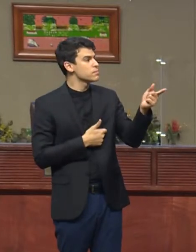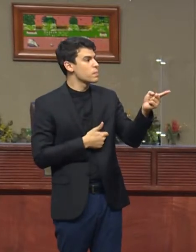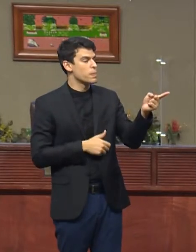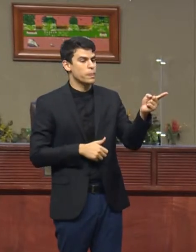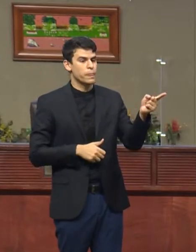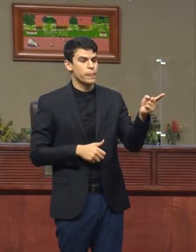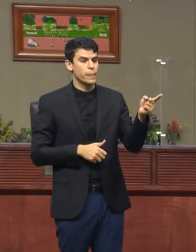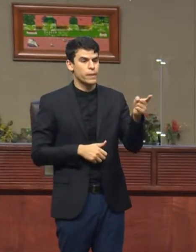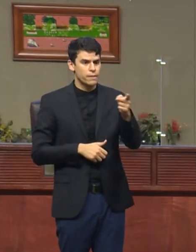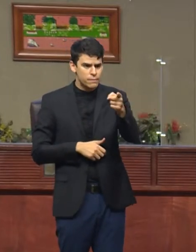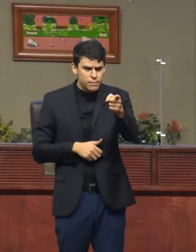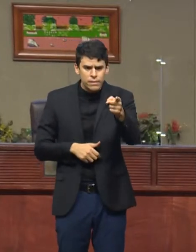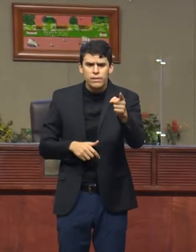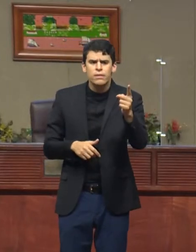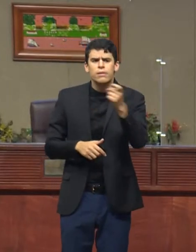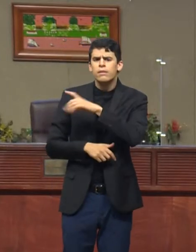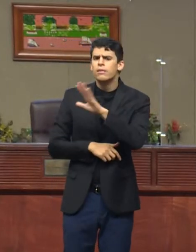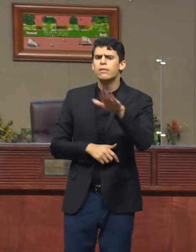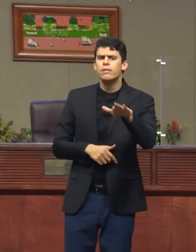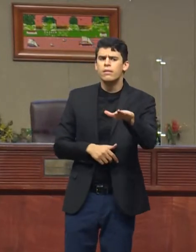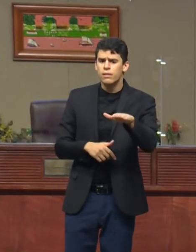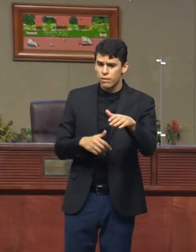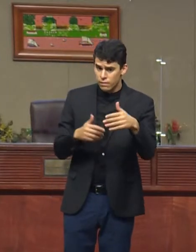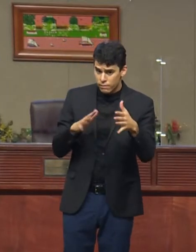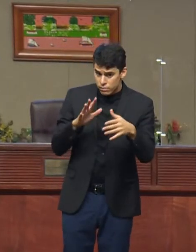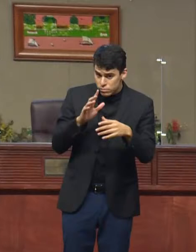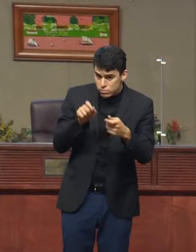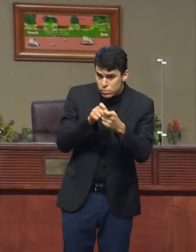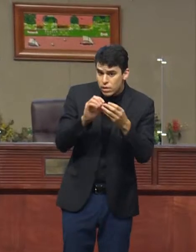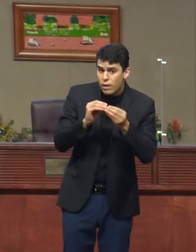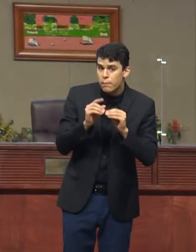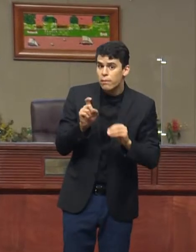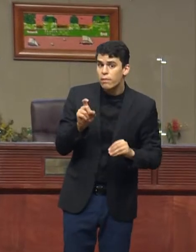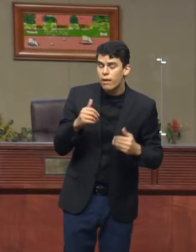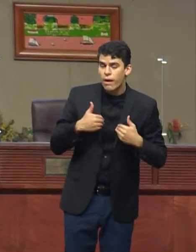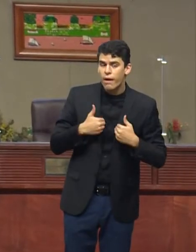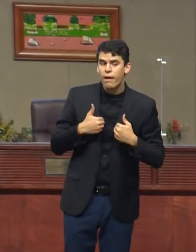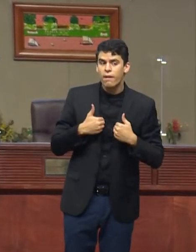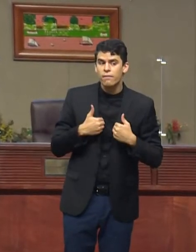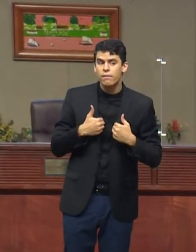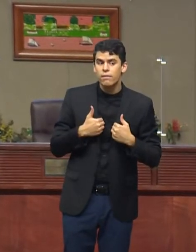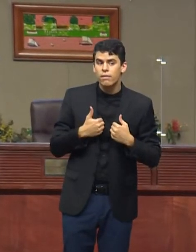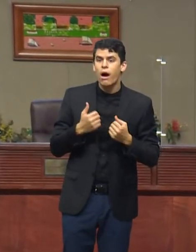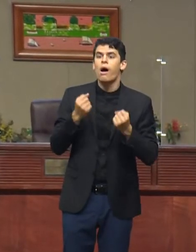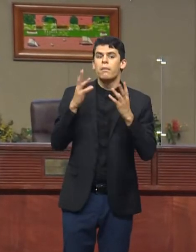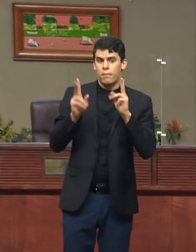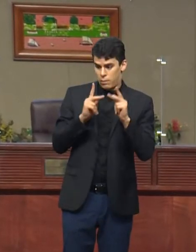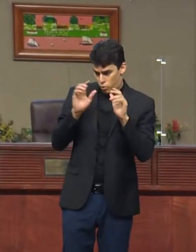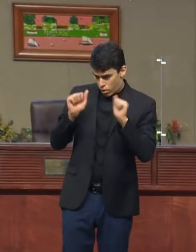Do we have a number, though, the number of how many people do we think we can vaccinate at the